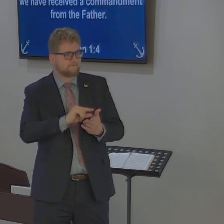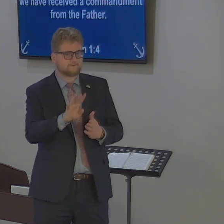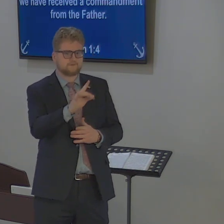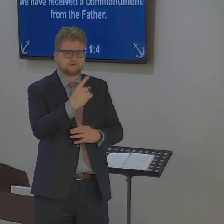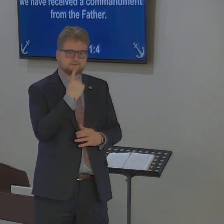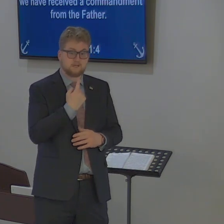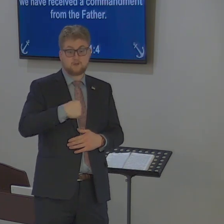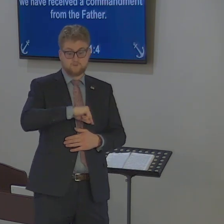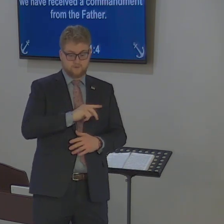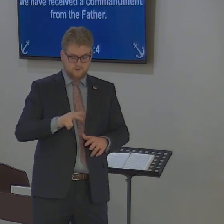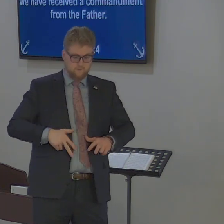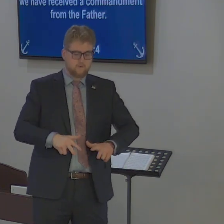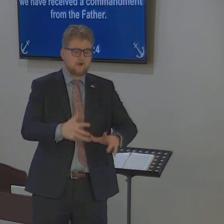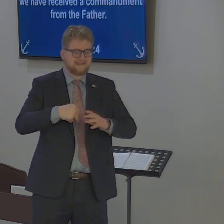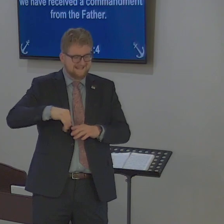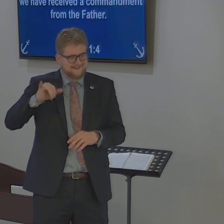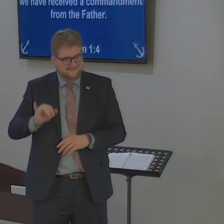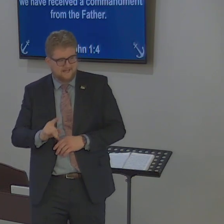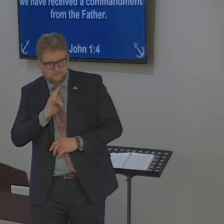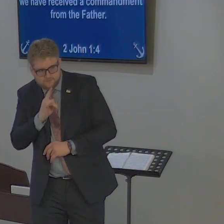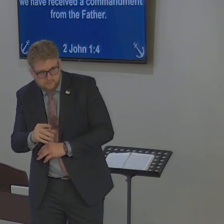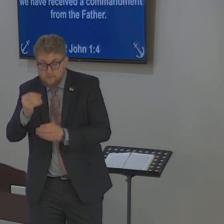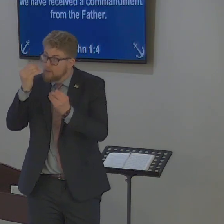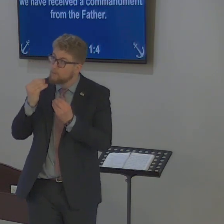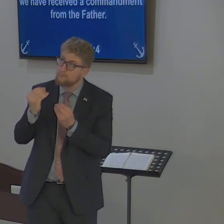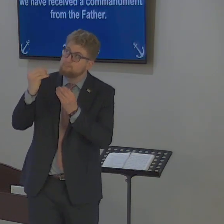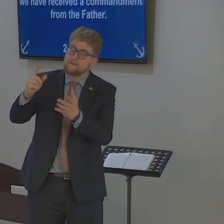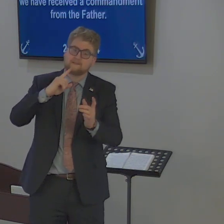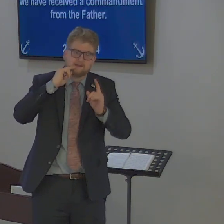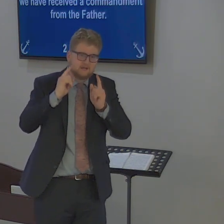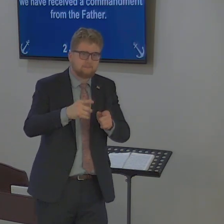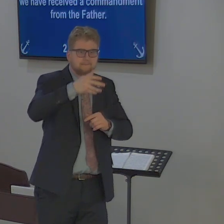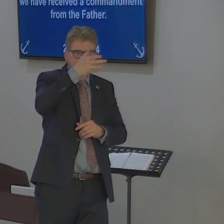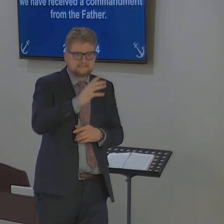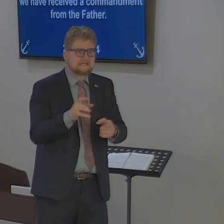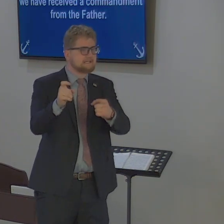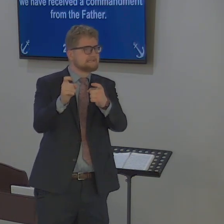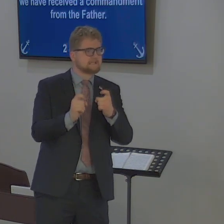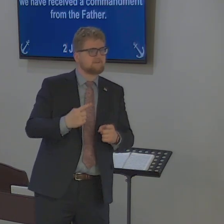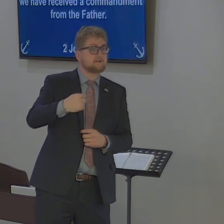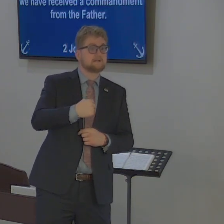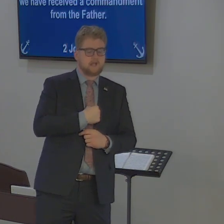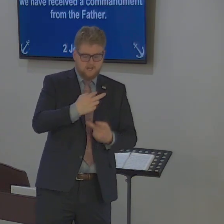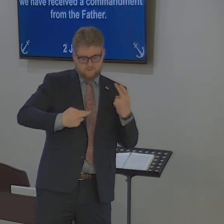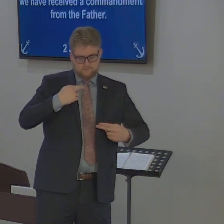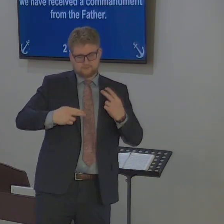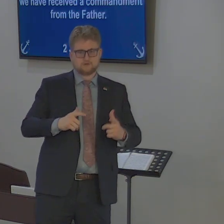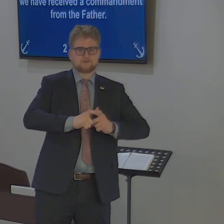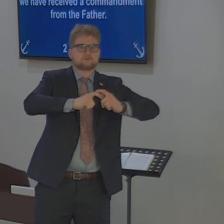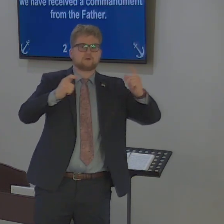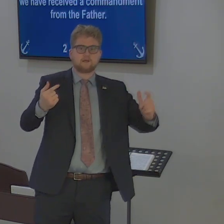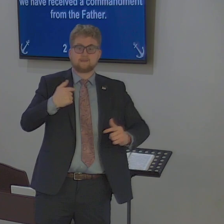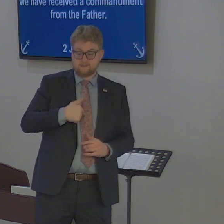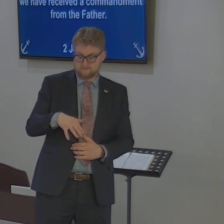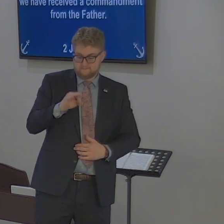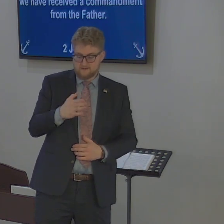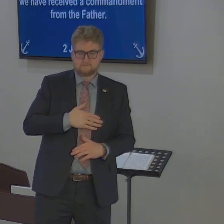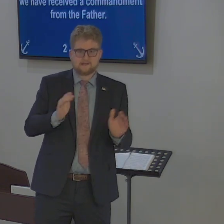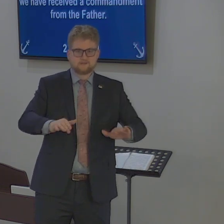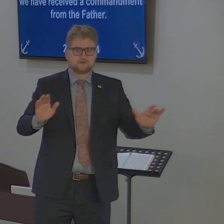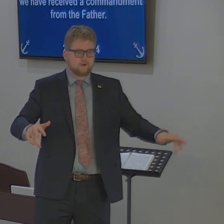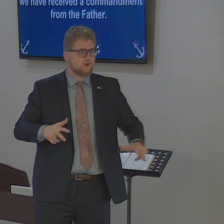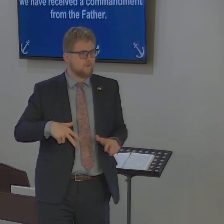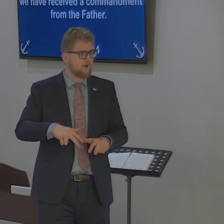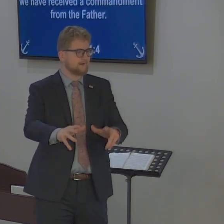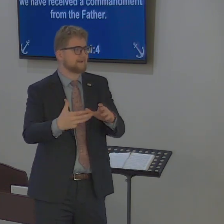that truth. We continue to be in obedience to the commandments that God has given us. I rejoice greatly that I found of thy children walking in truth.